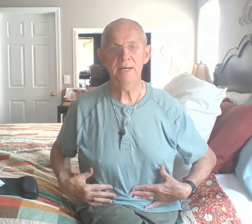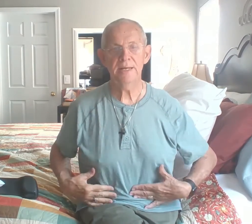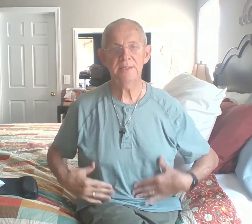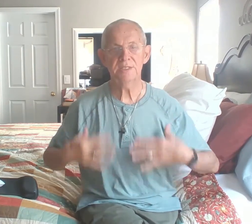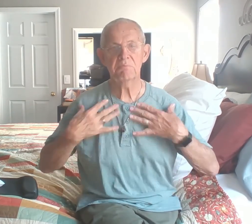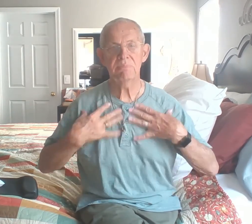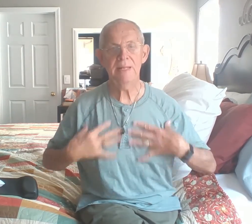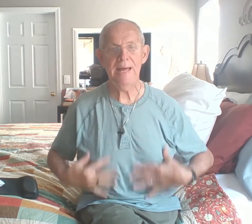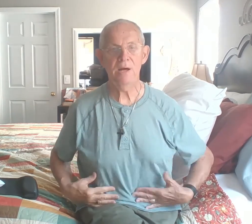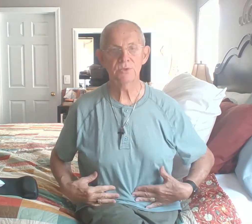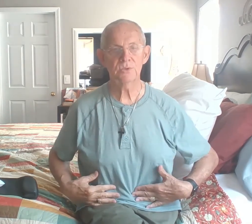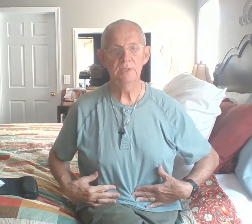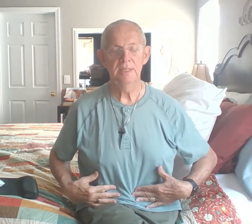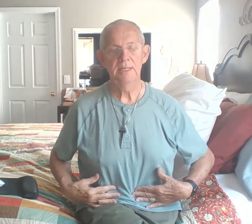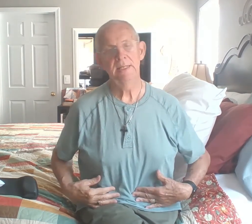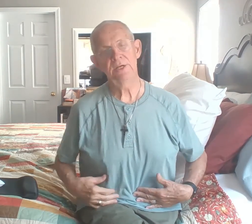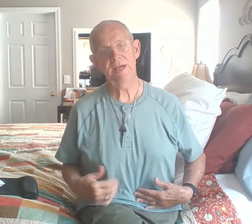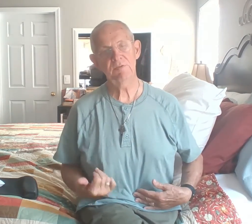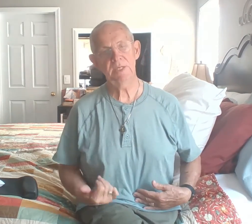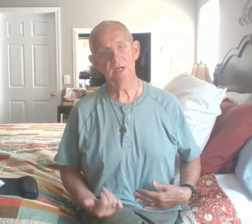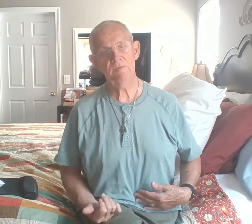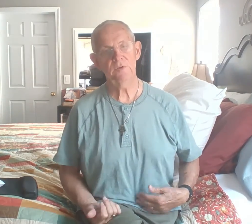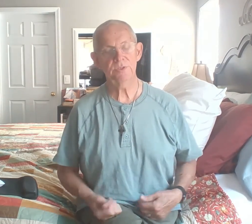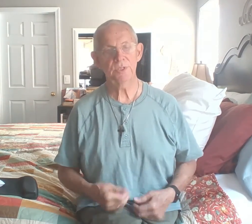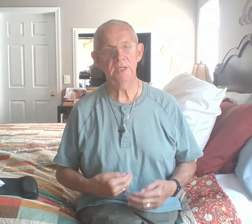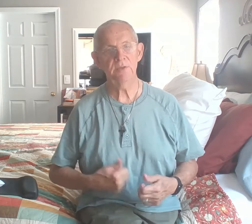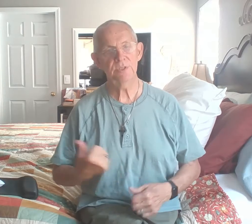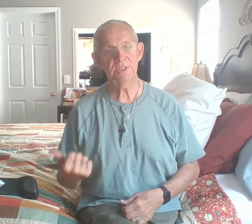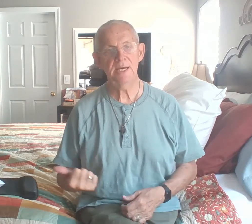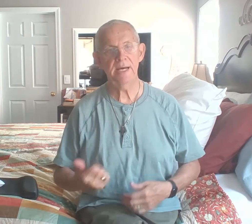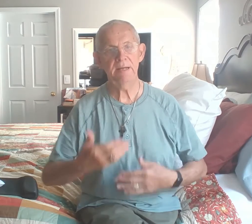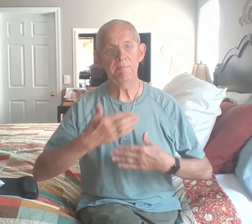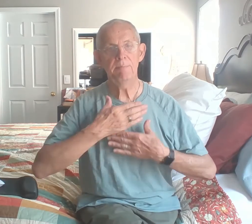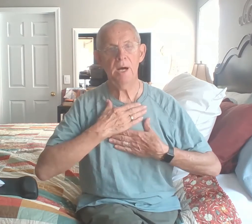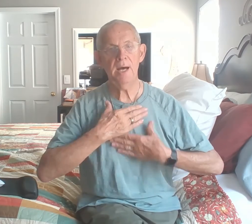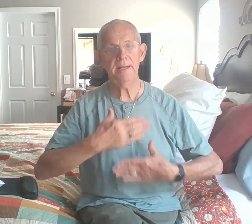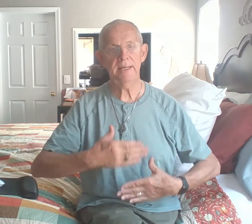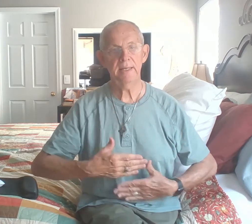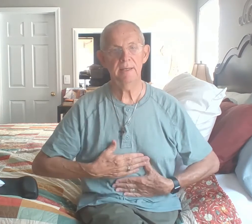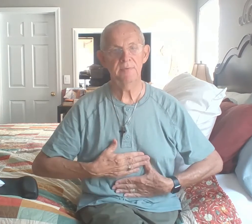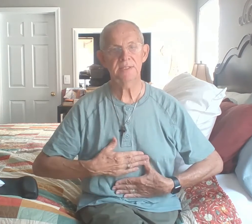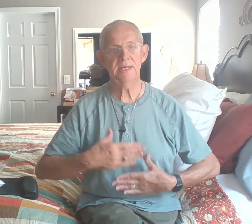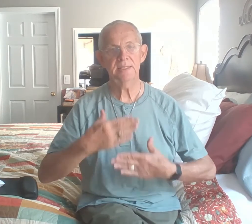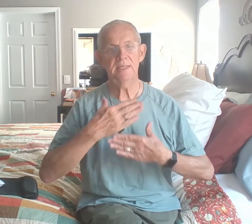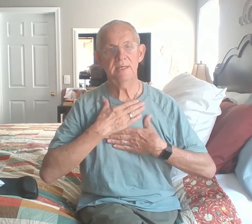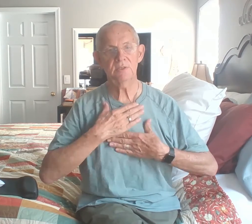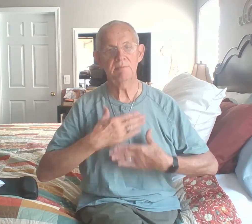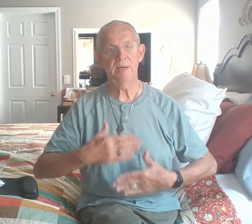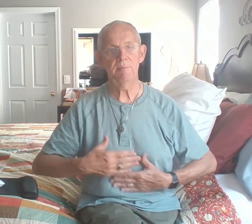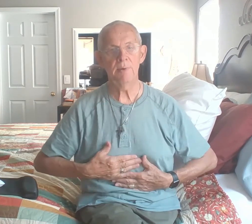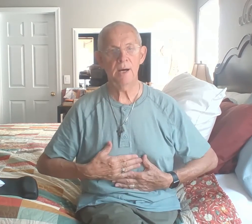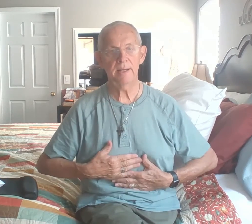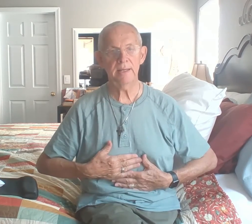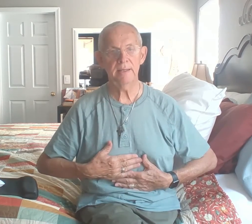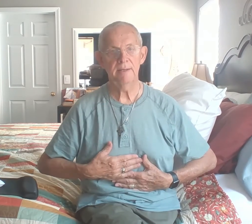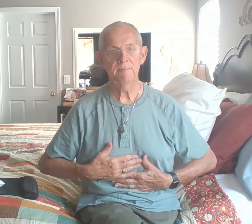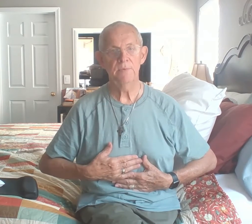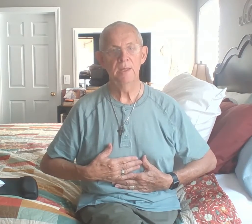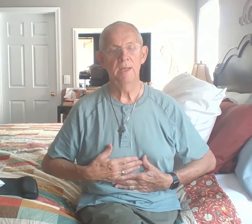like this, blouse. Now you have to be careful, there's another sign, body, that's like this, my body.